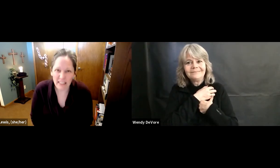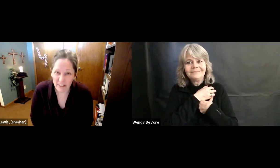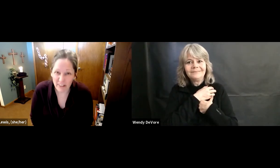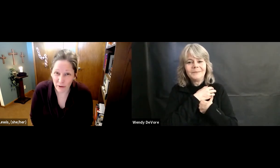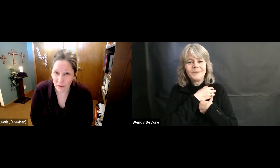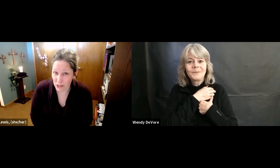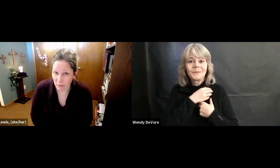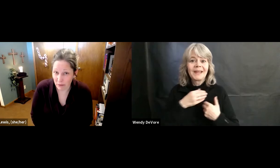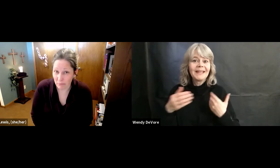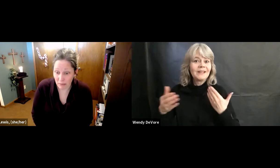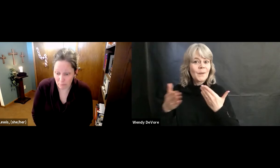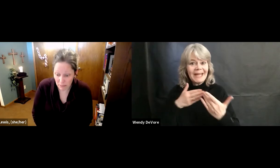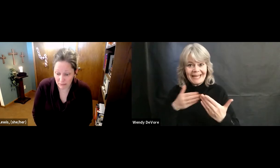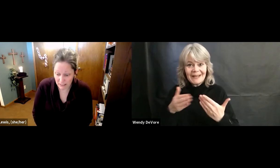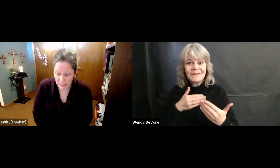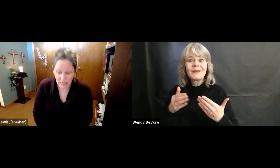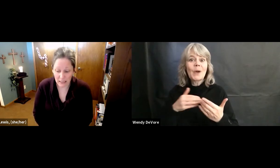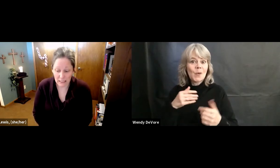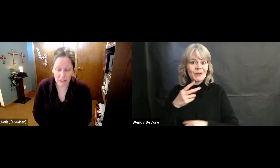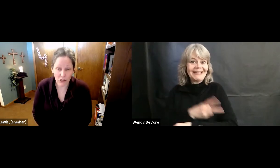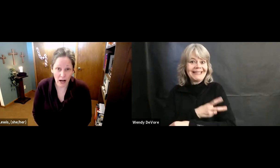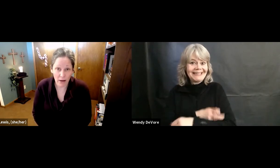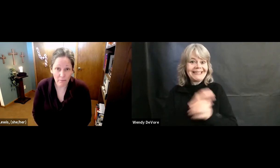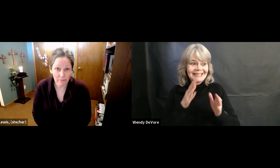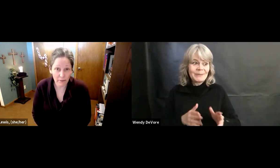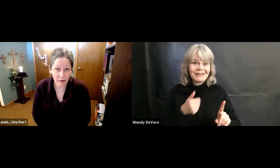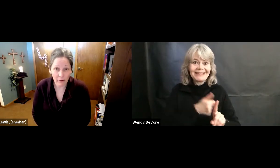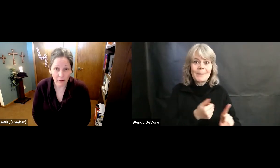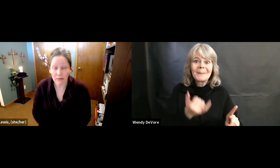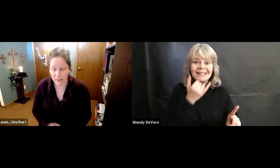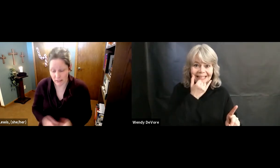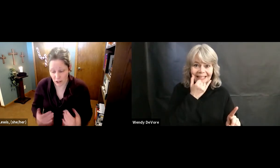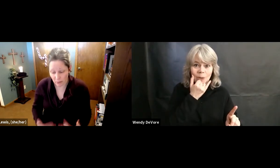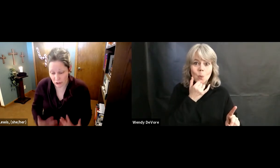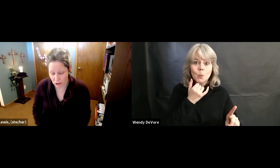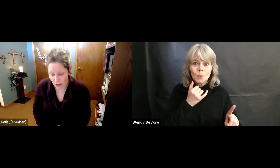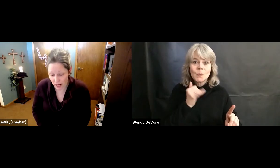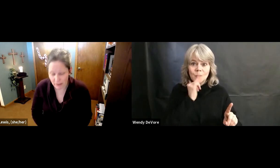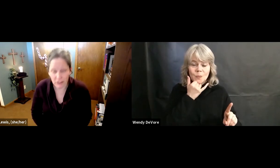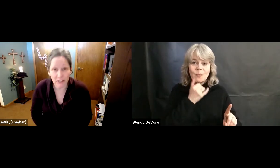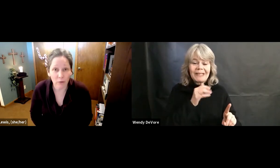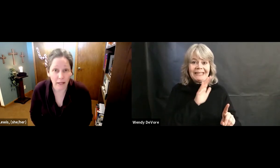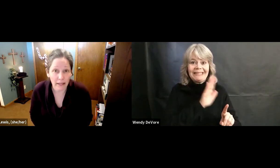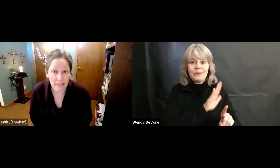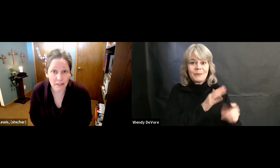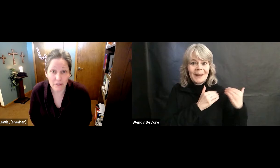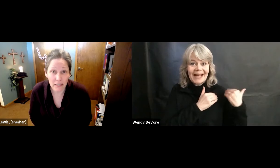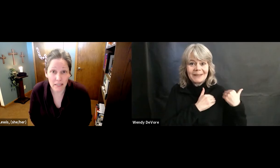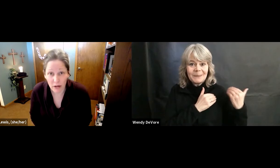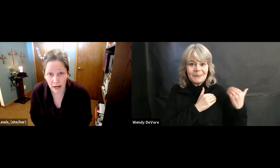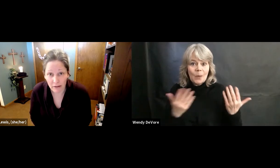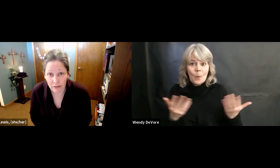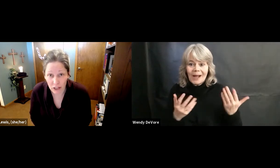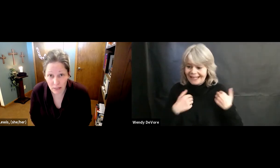And even though the shepherd made a big mistake in his job, right? Because a shepherd's job is just what? It's to